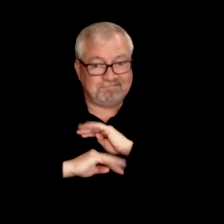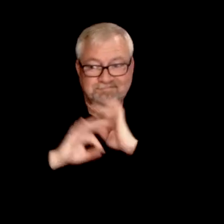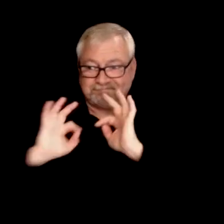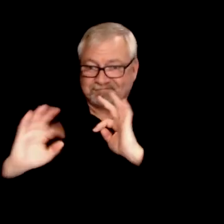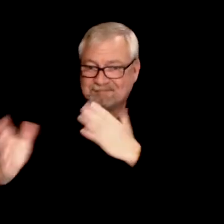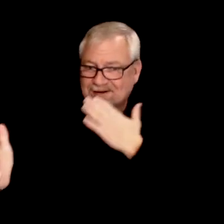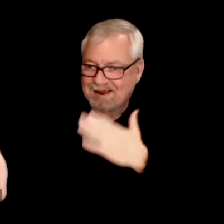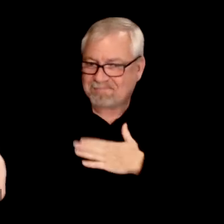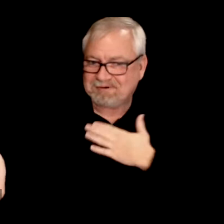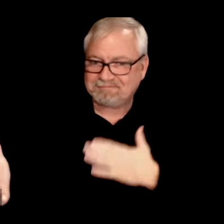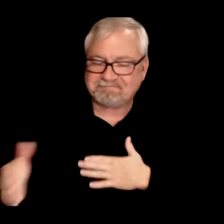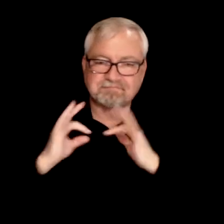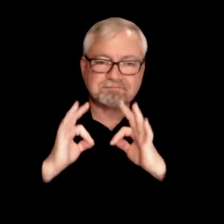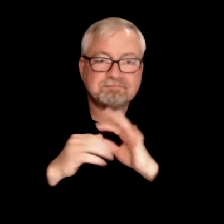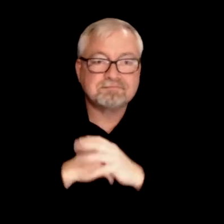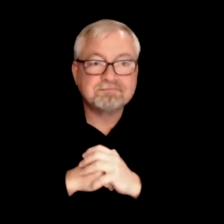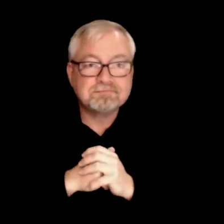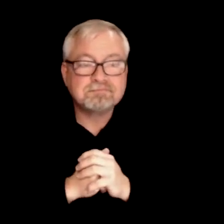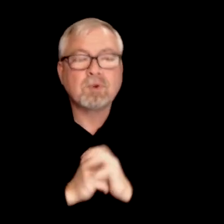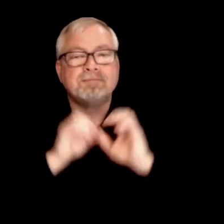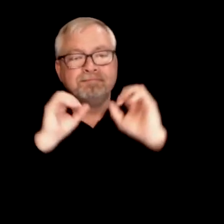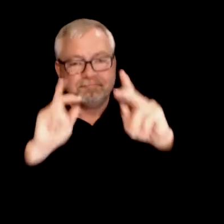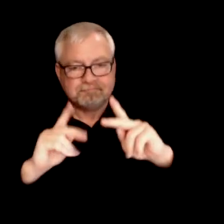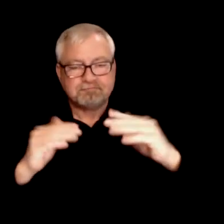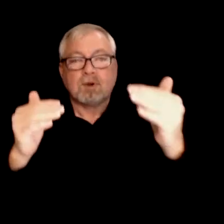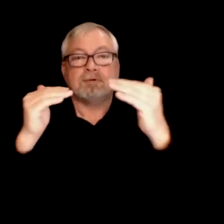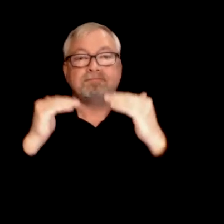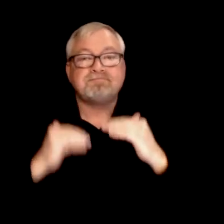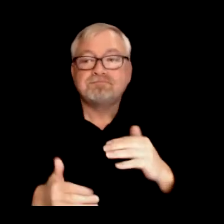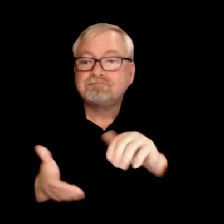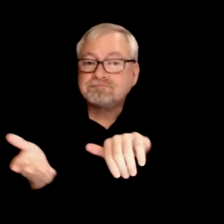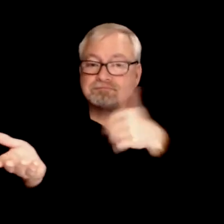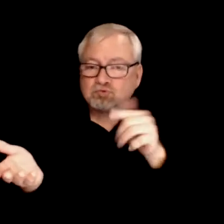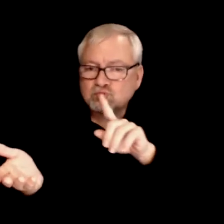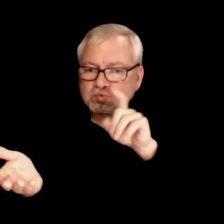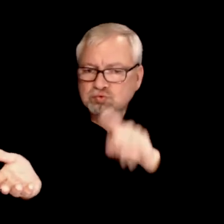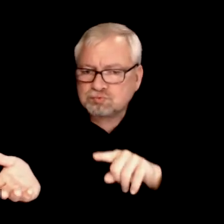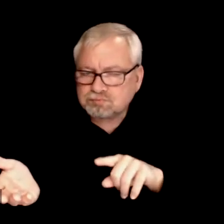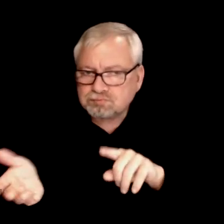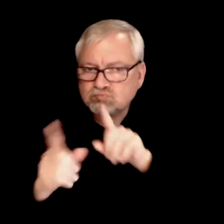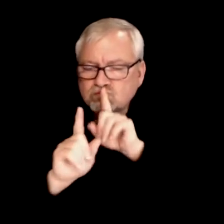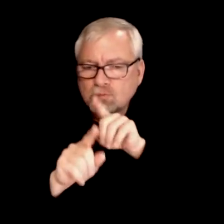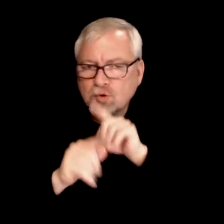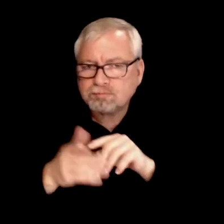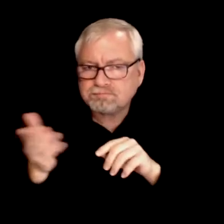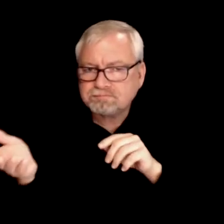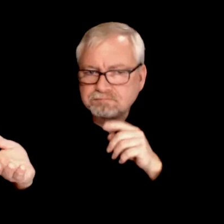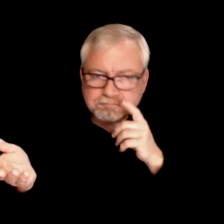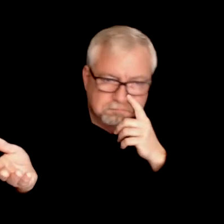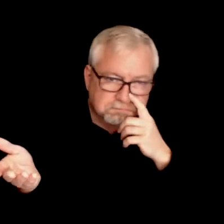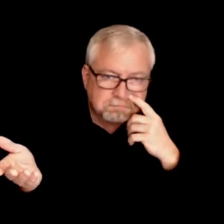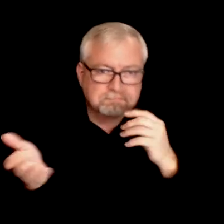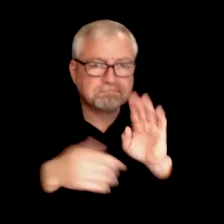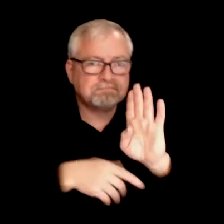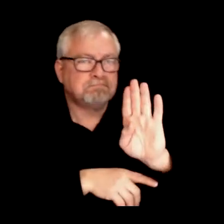All right, and your next question comes from the line of Stephen Joyce from Bloomberg. Your line is open.